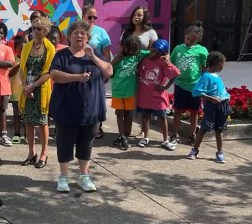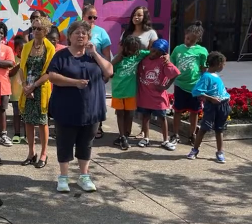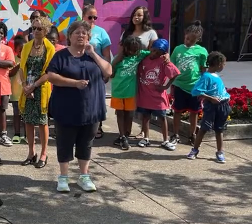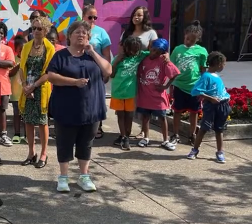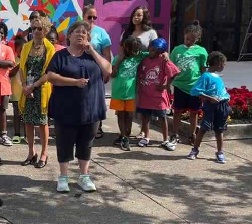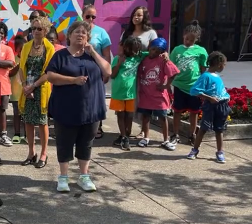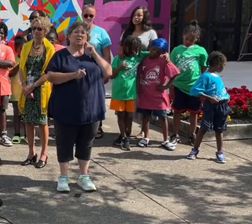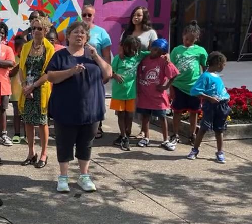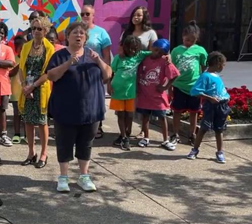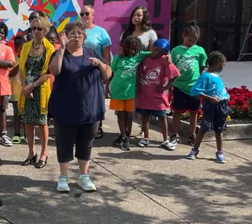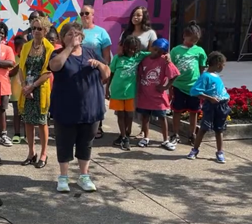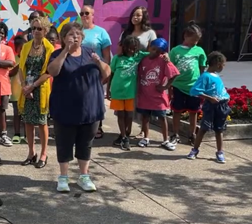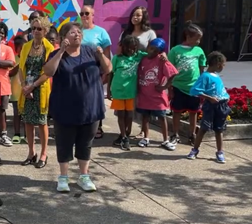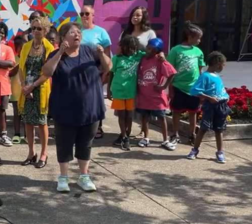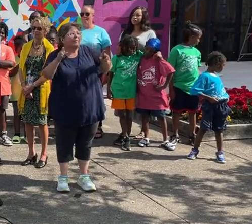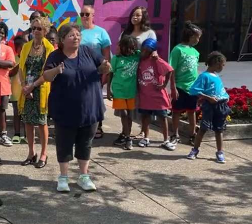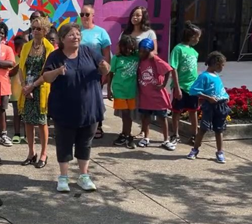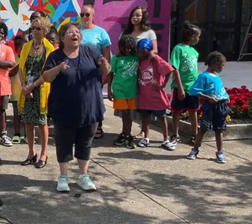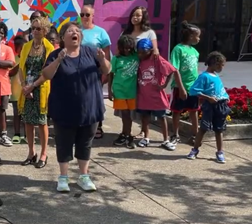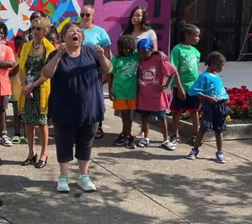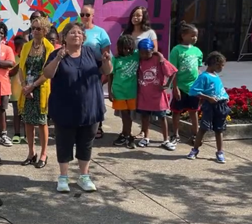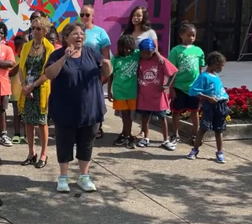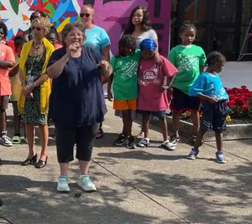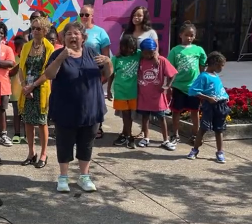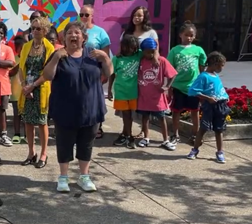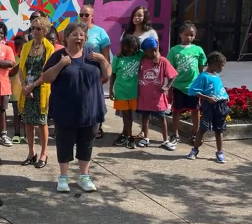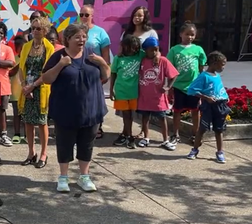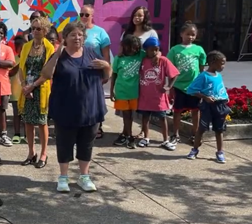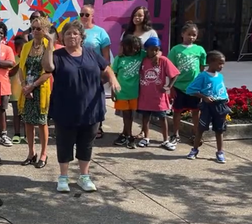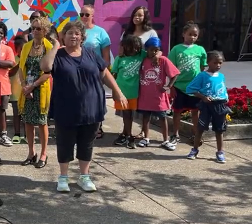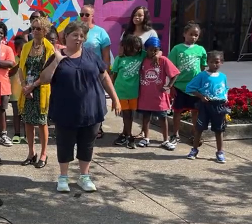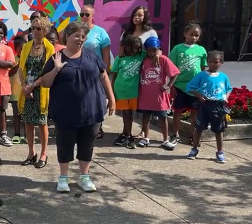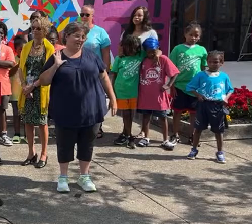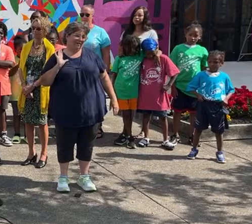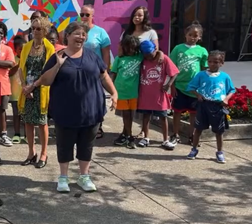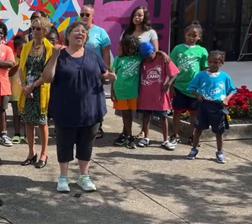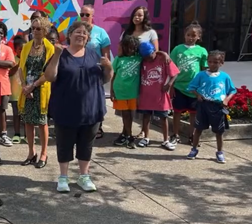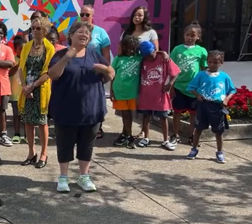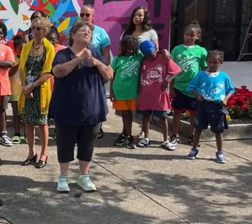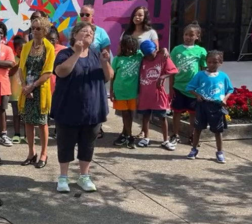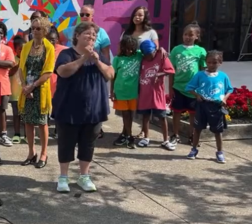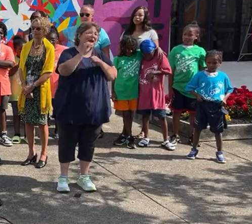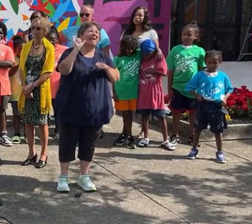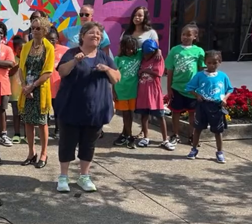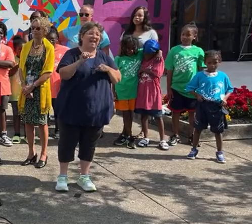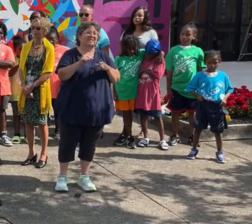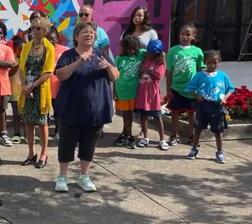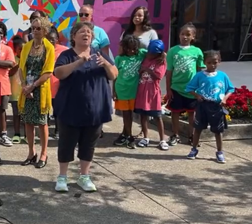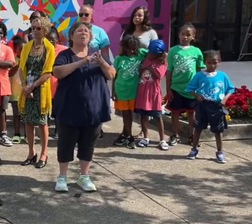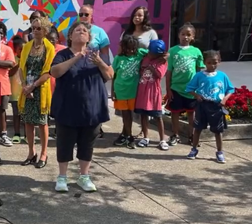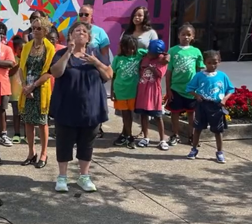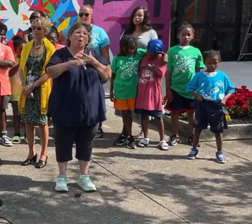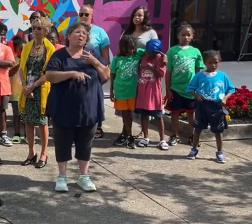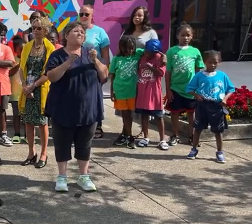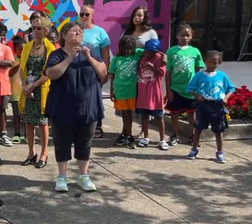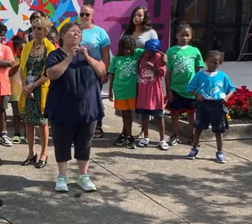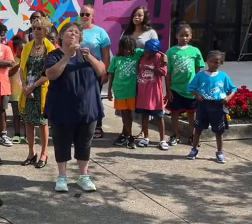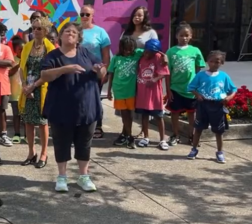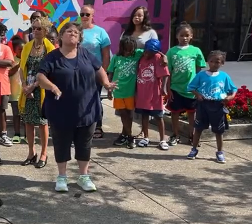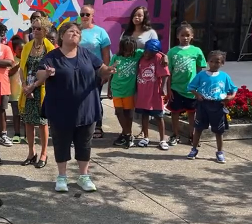that were looking for opportunities. Those opportunities did not exist prior. So that's what makes this the initiatives that much more